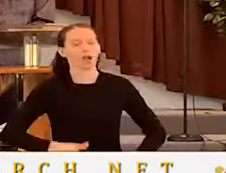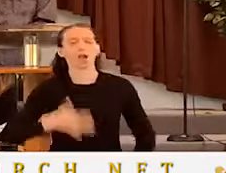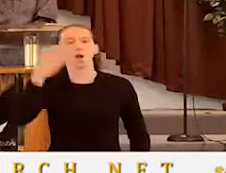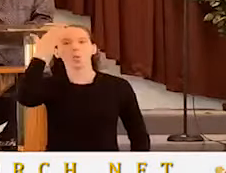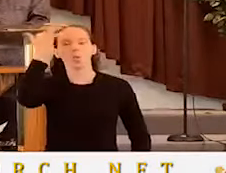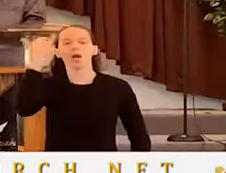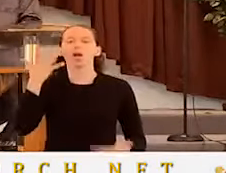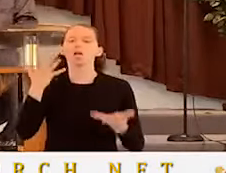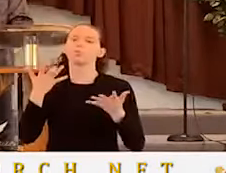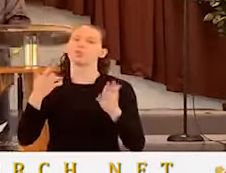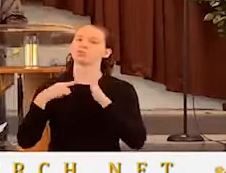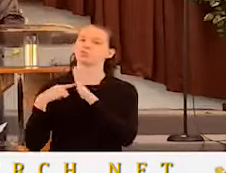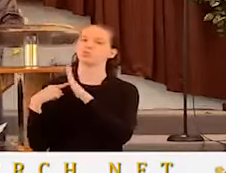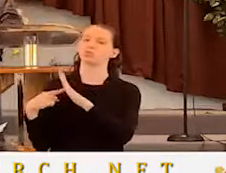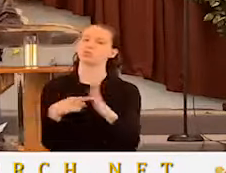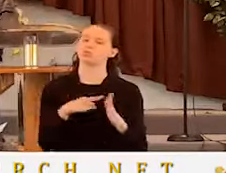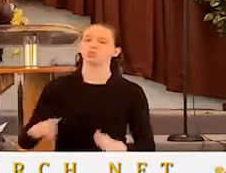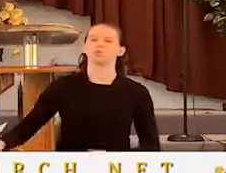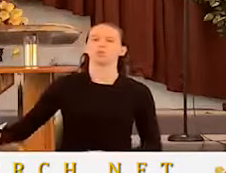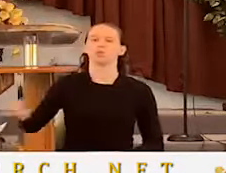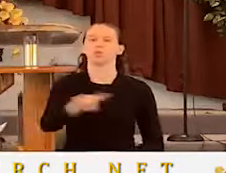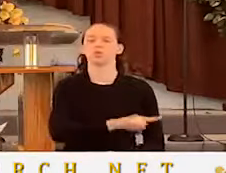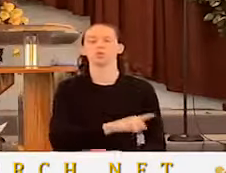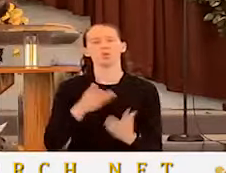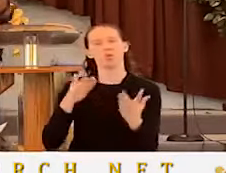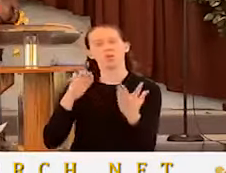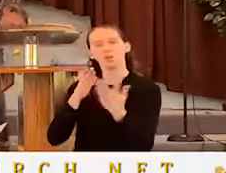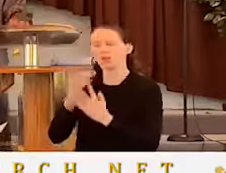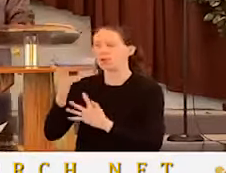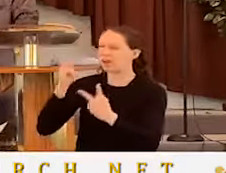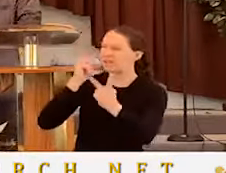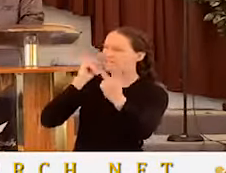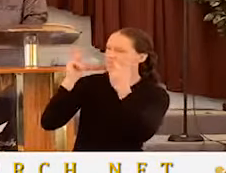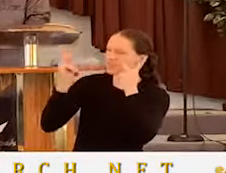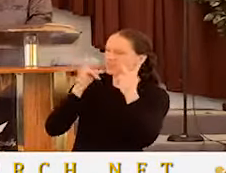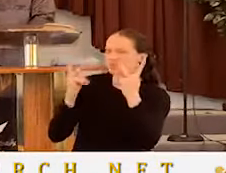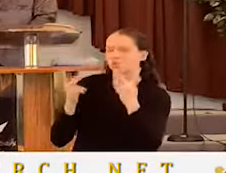because I want to show you by visual